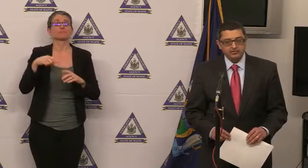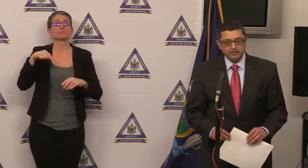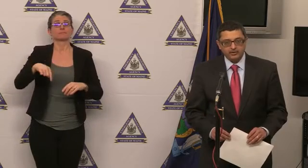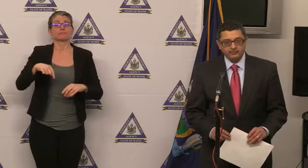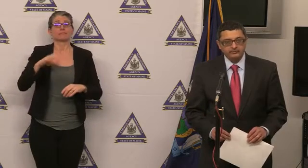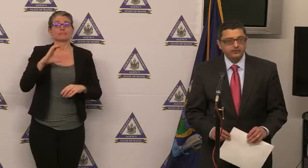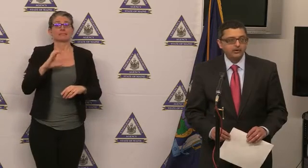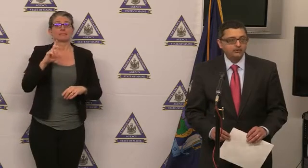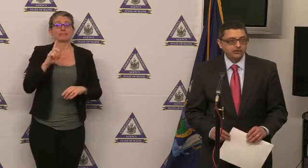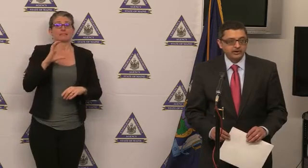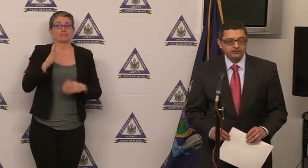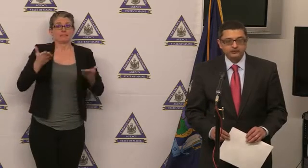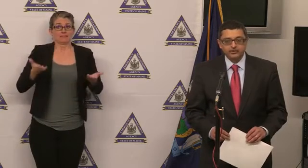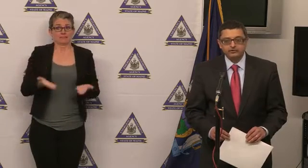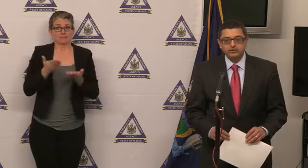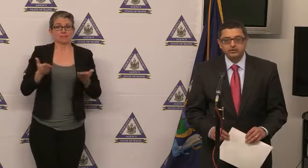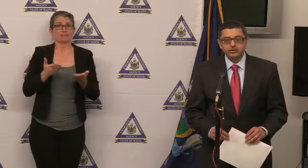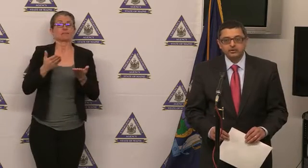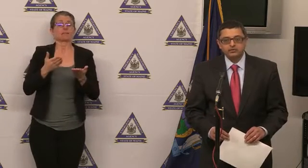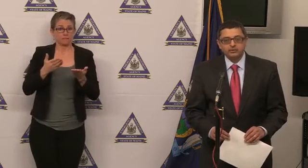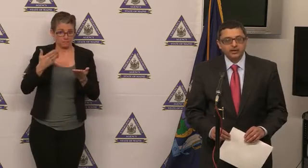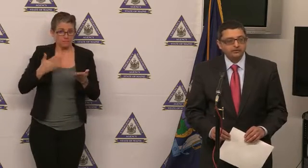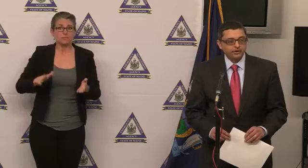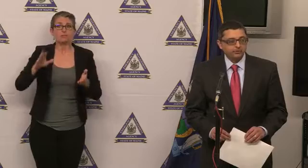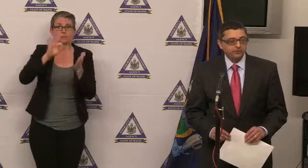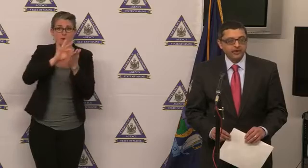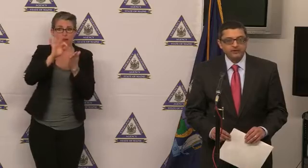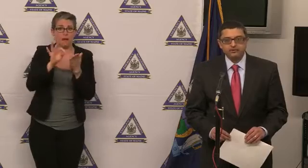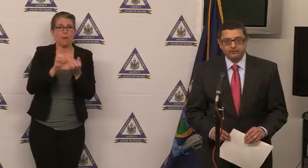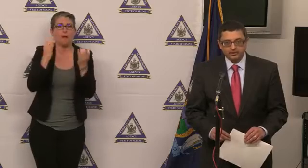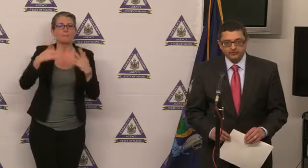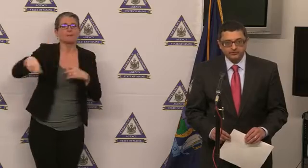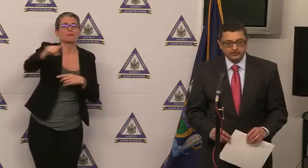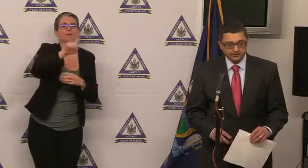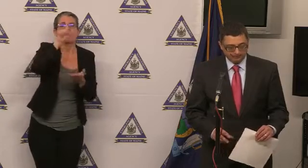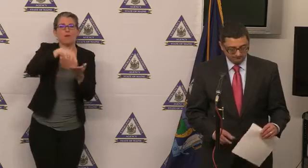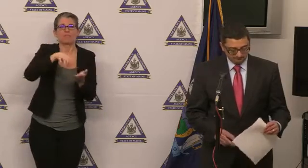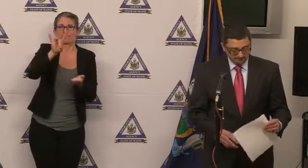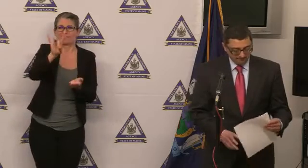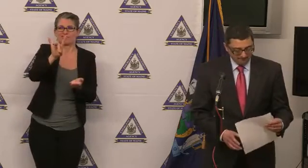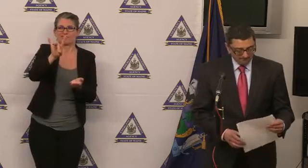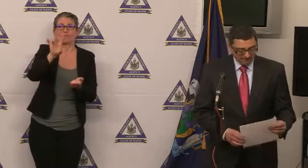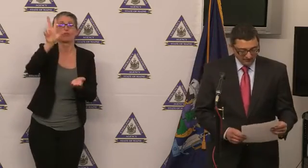3,185 requests for consultation from healthcare providers across the state.